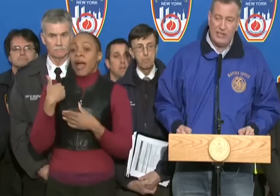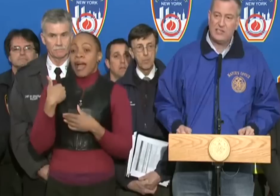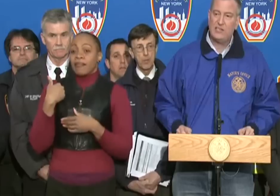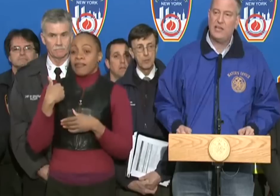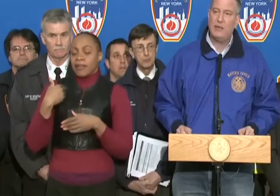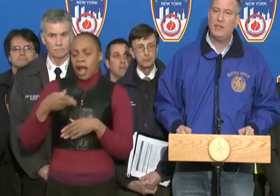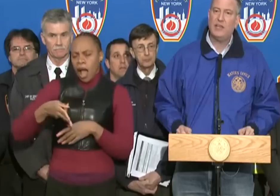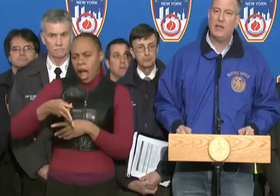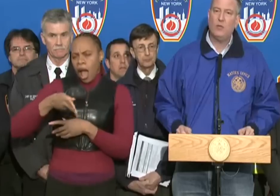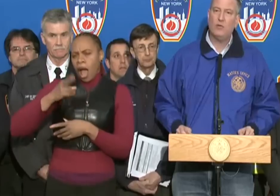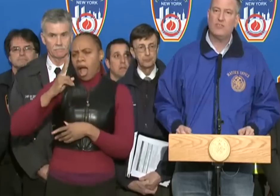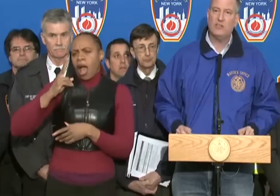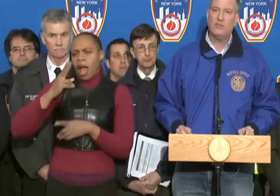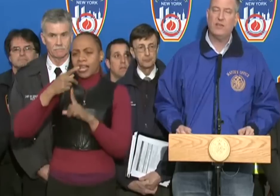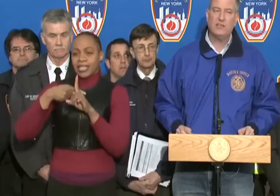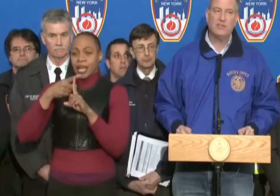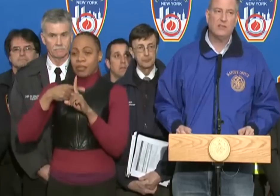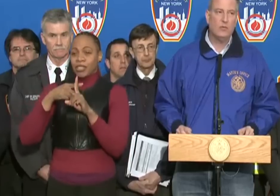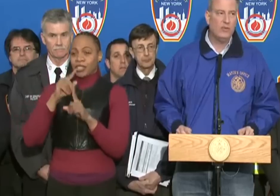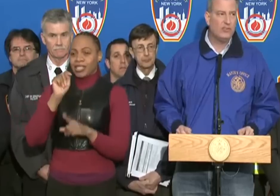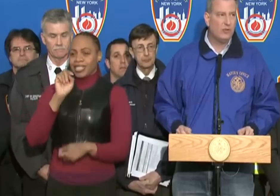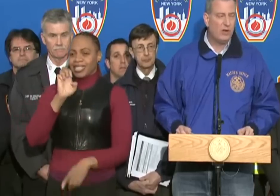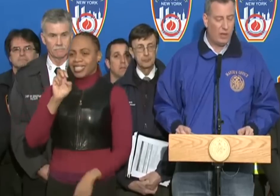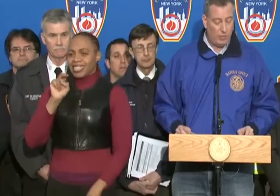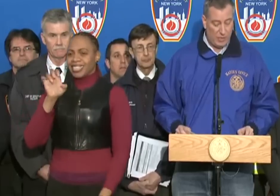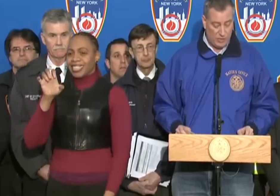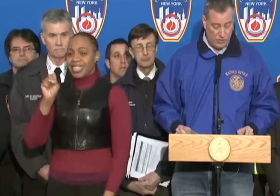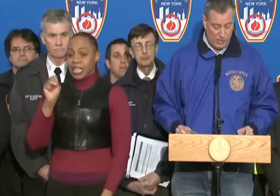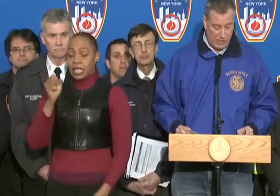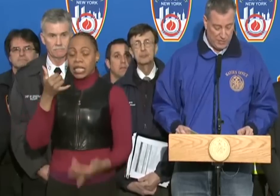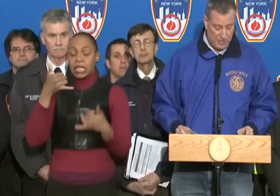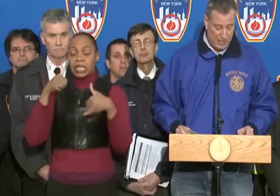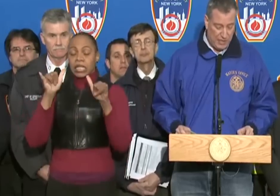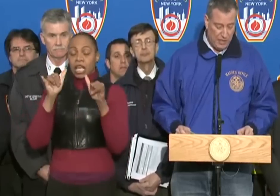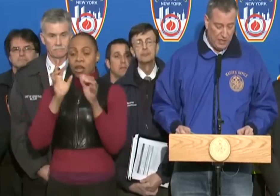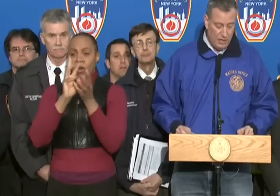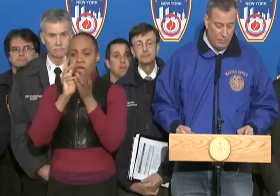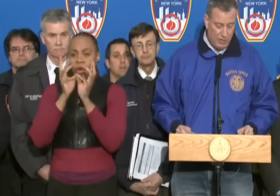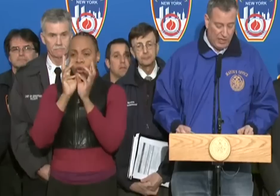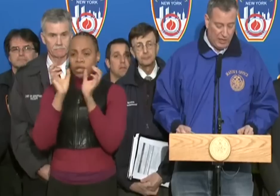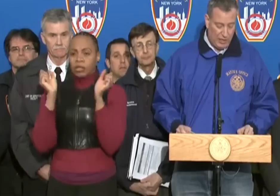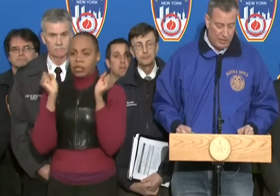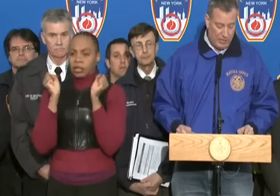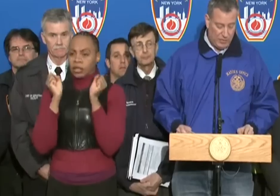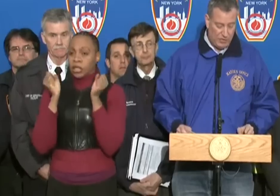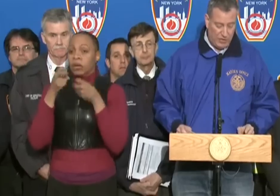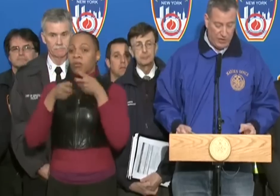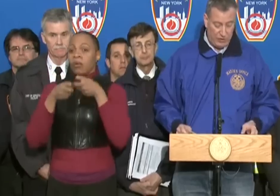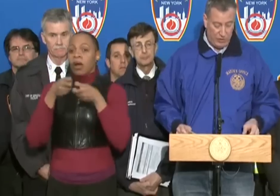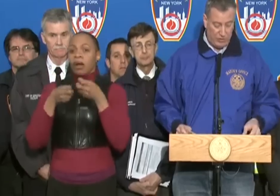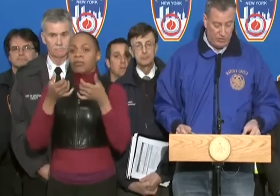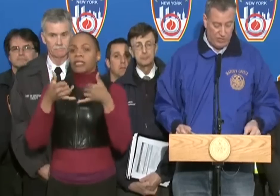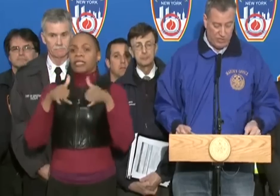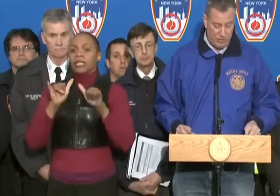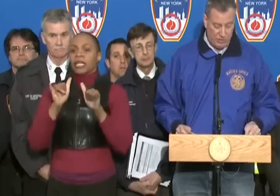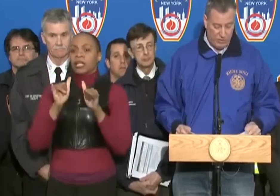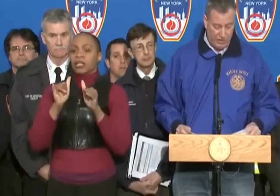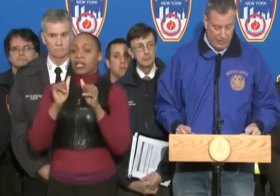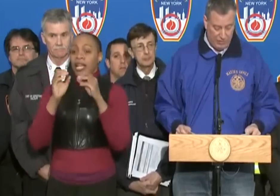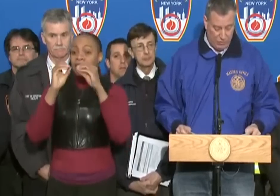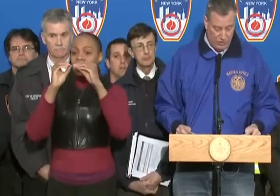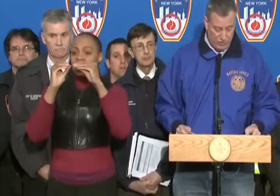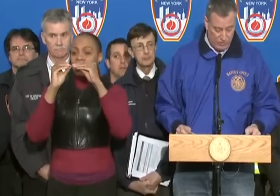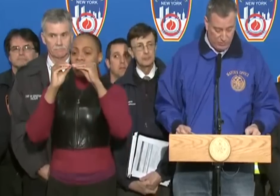upper teens today, but again, we will still face the wind chill problem at certain times of the day, bringing a temperature down closer to 0